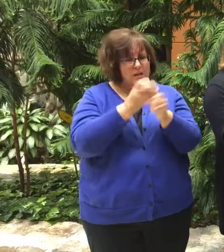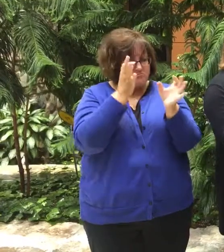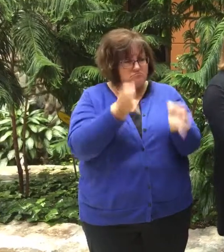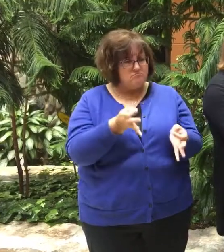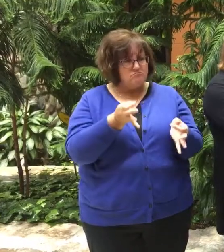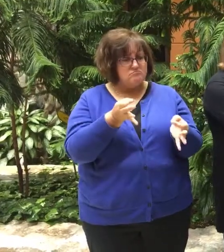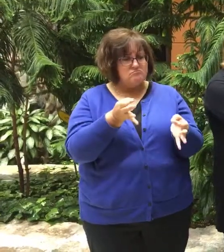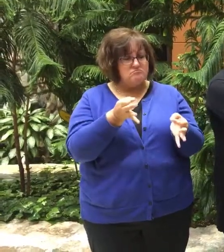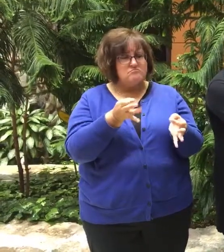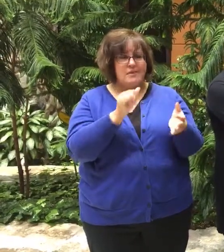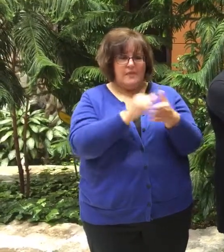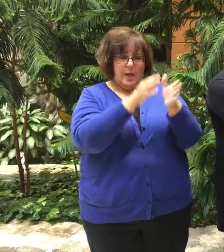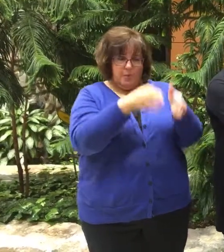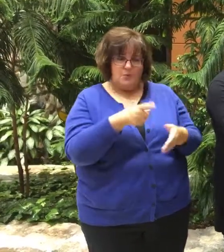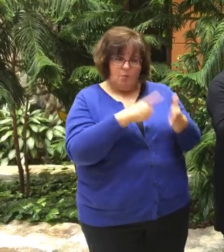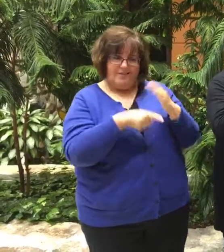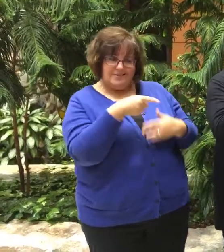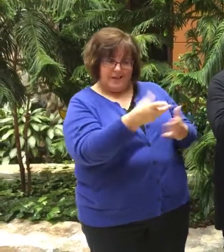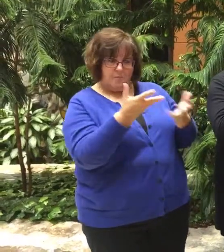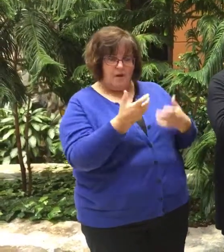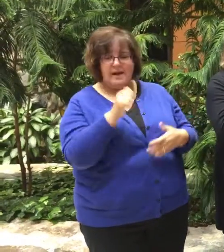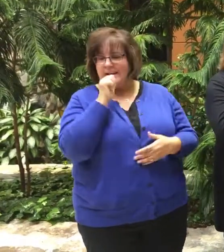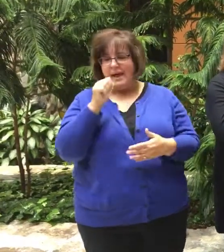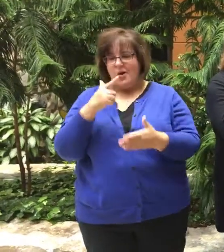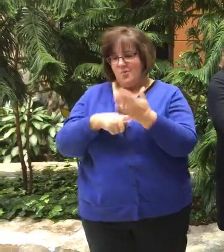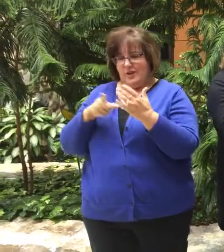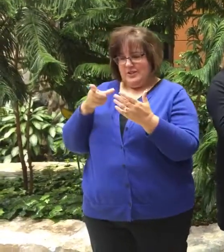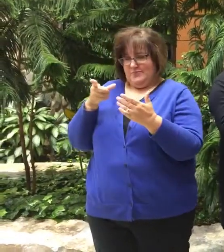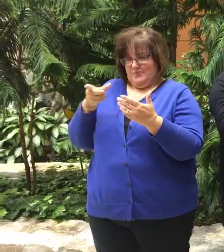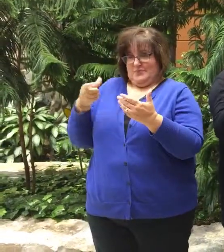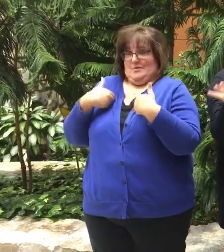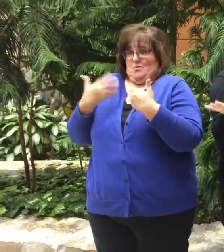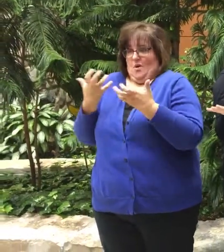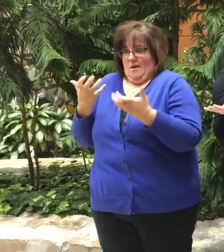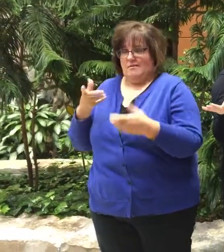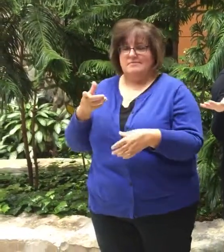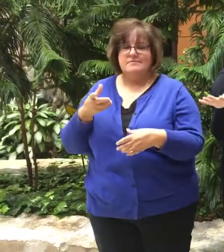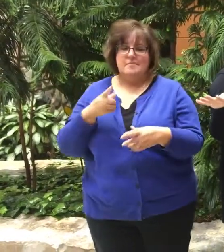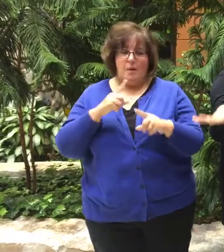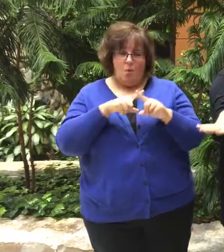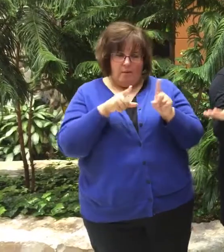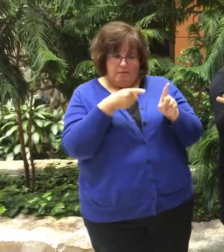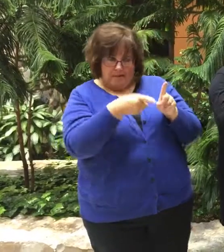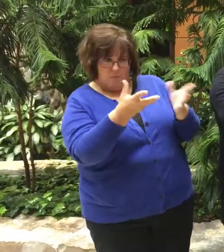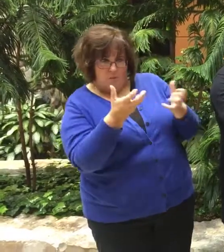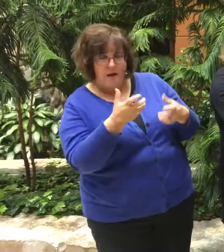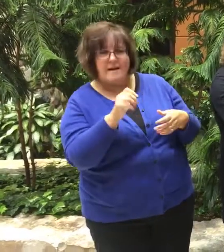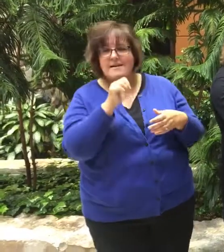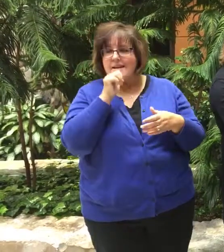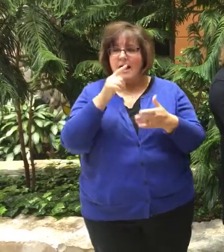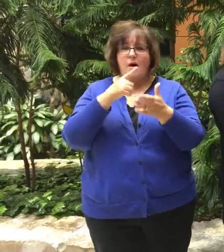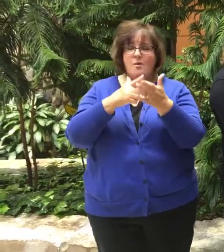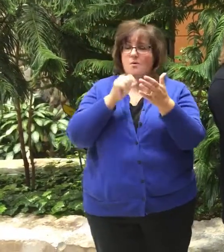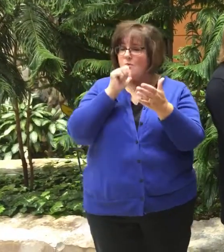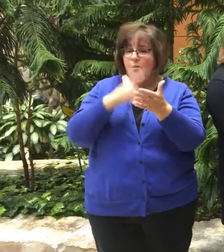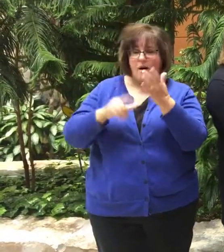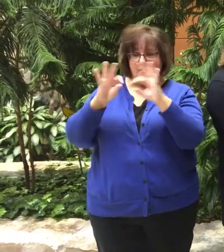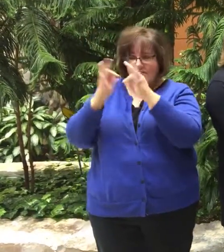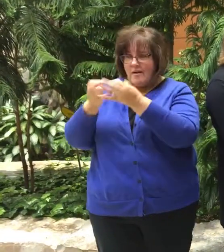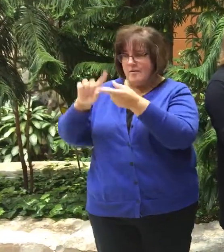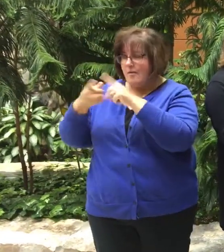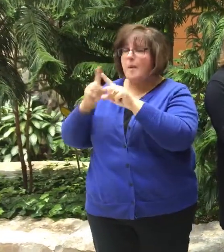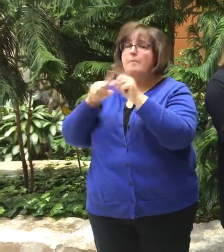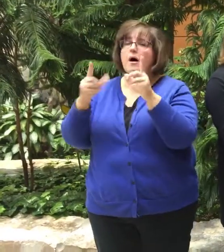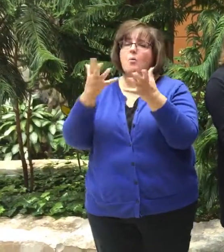that that person wants, not what you want or what, you know, the friend or the other family members want, but